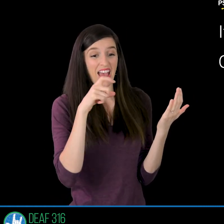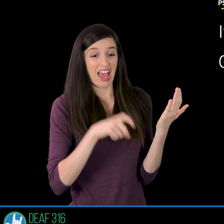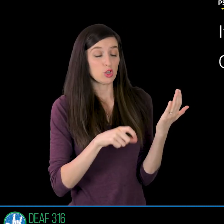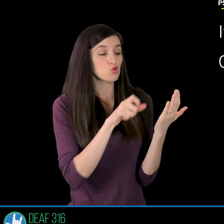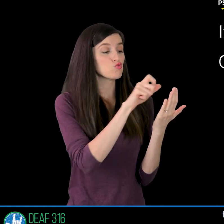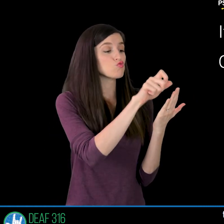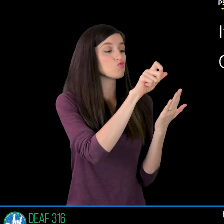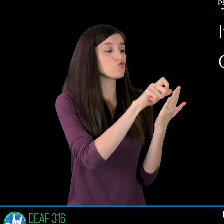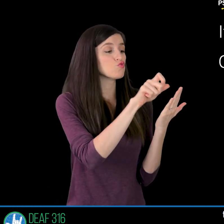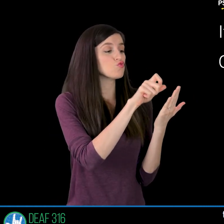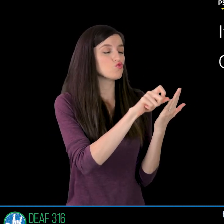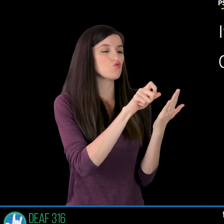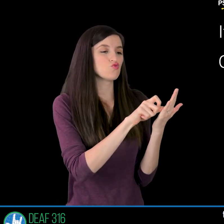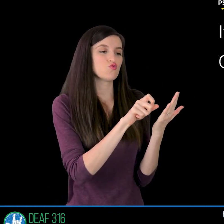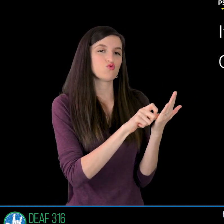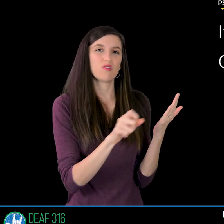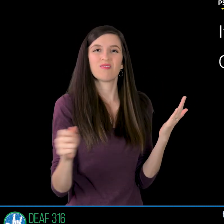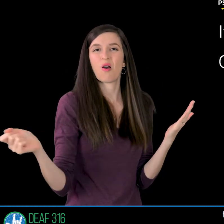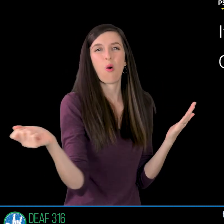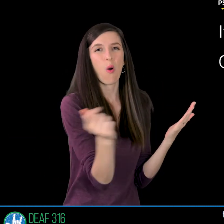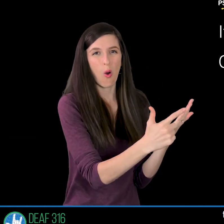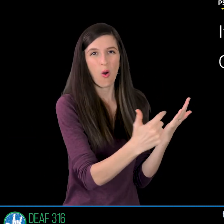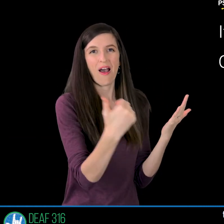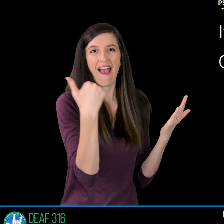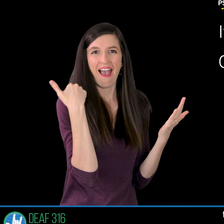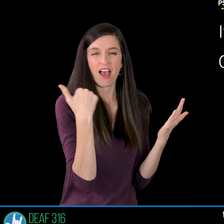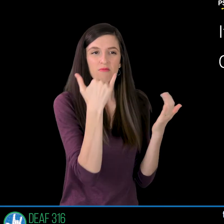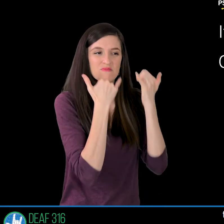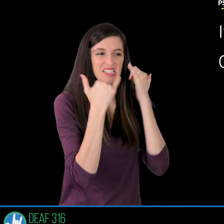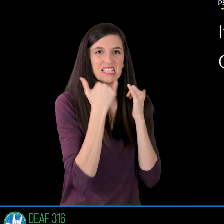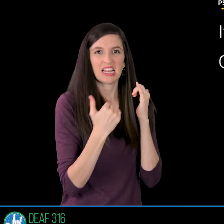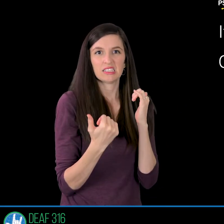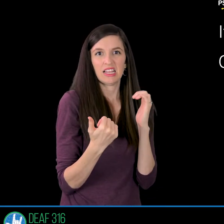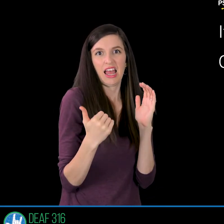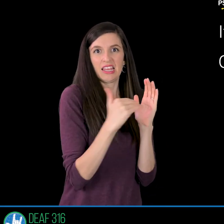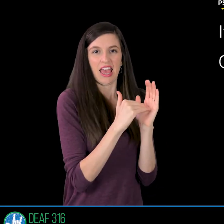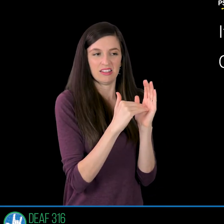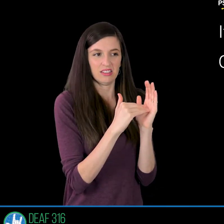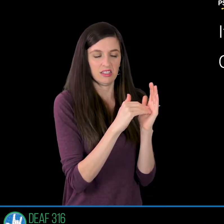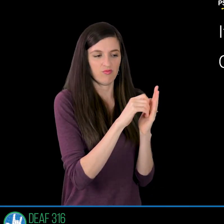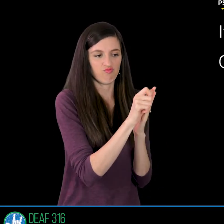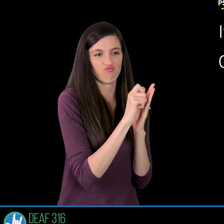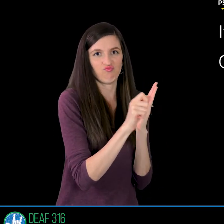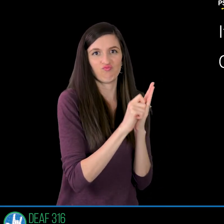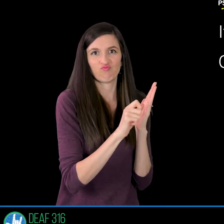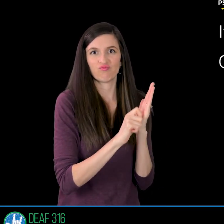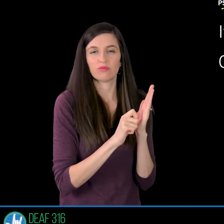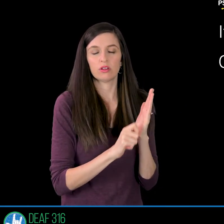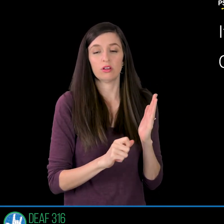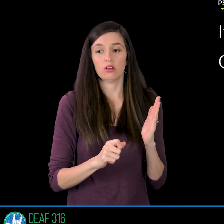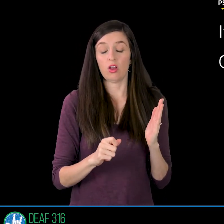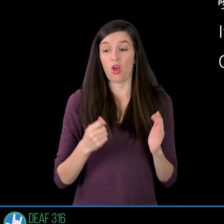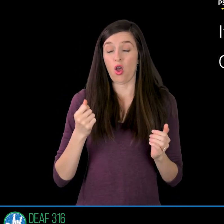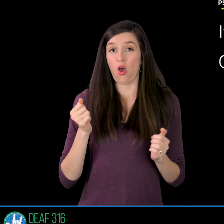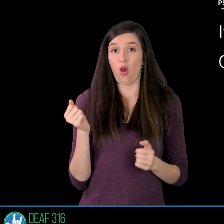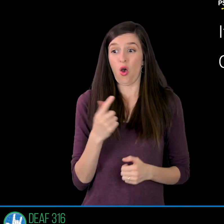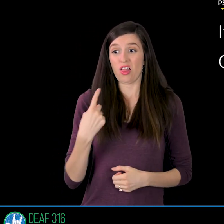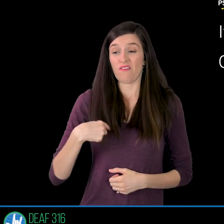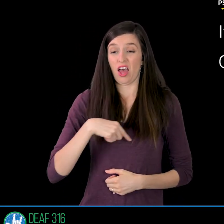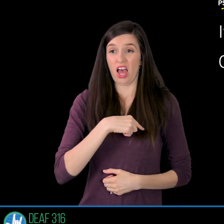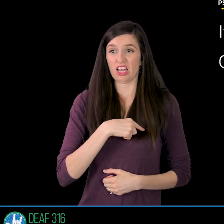should mark them, take note of them, and count them against us, all of us would be